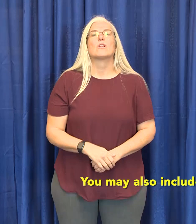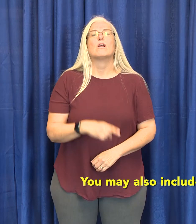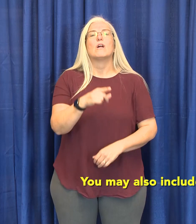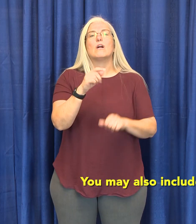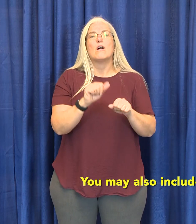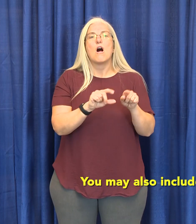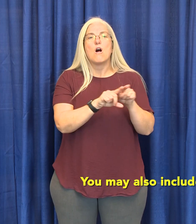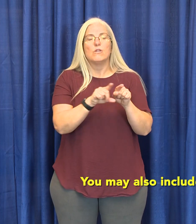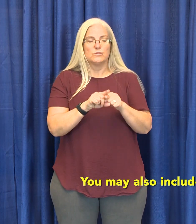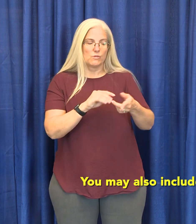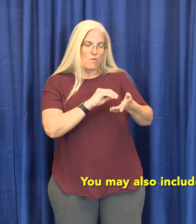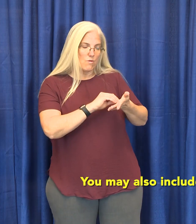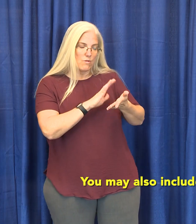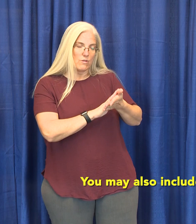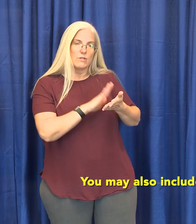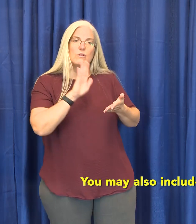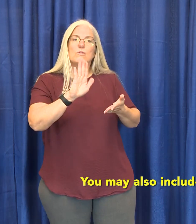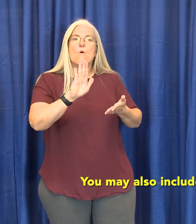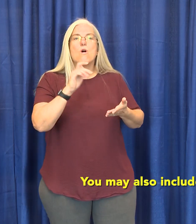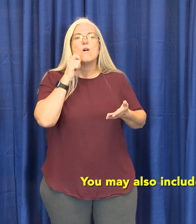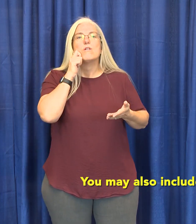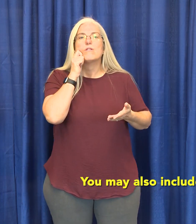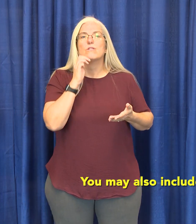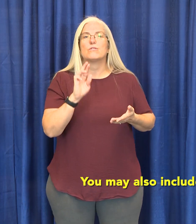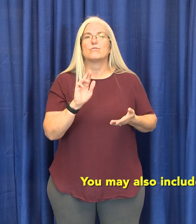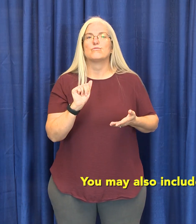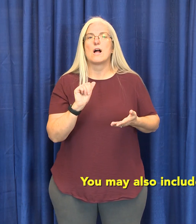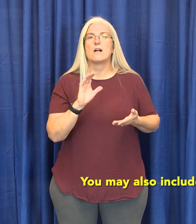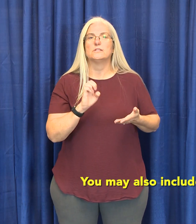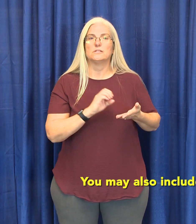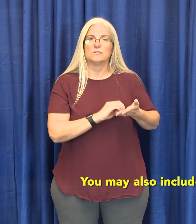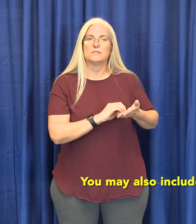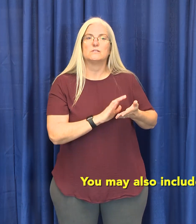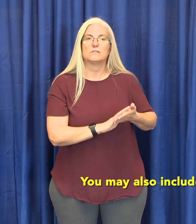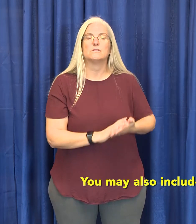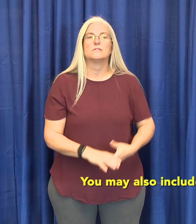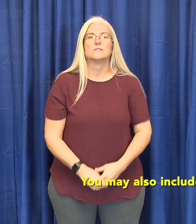You may also include your ethnicity and/or race.